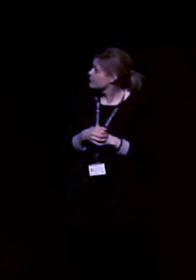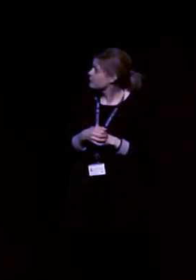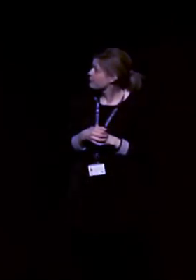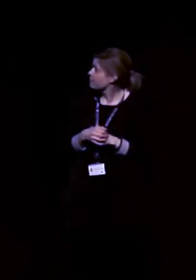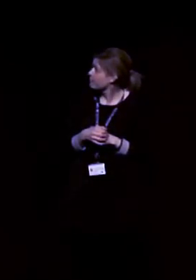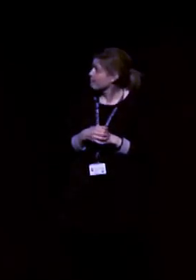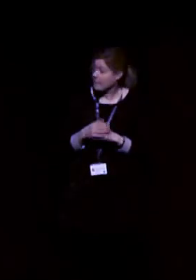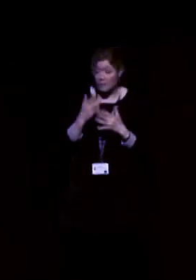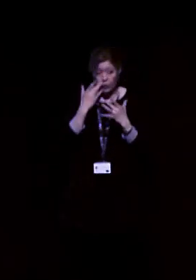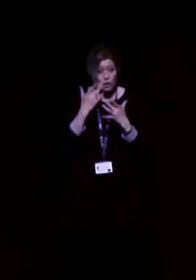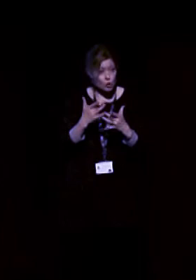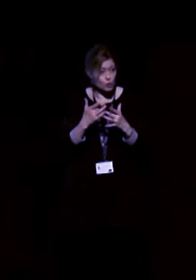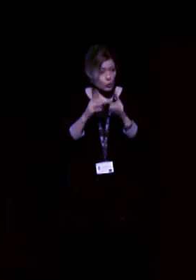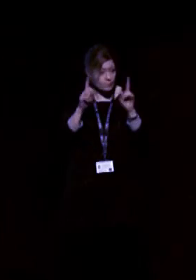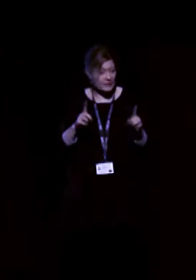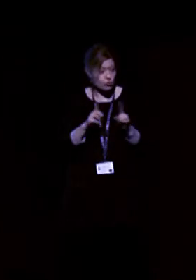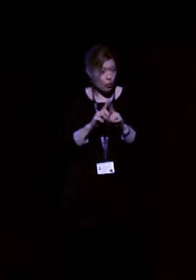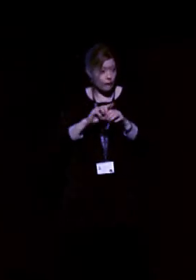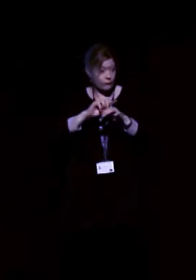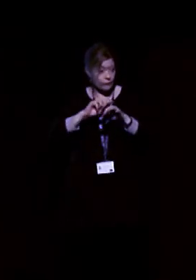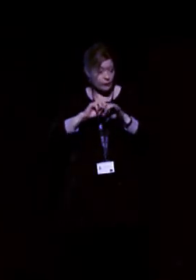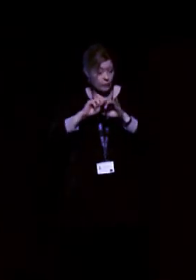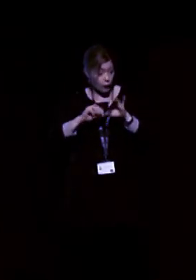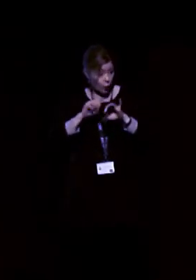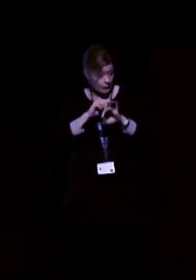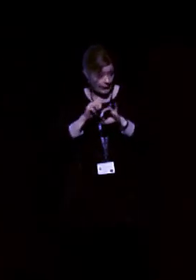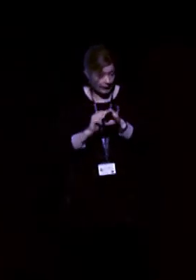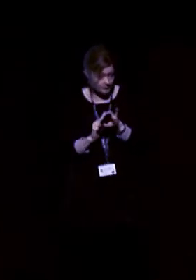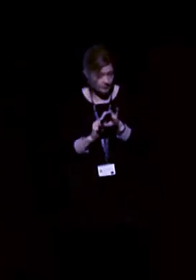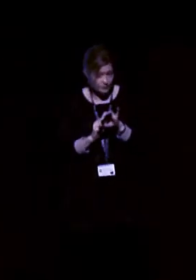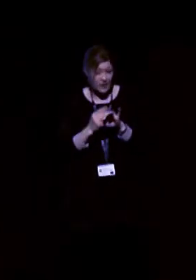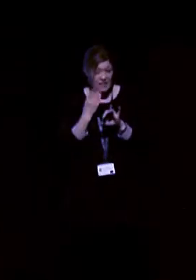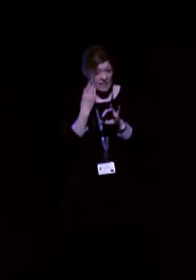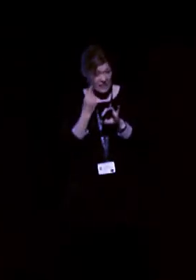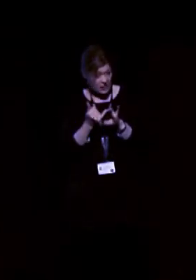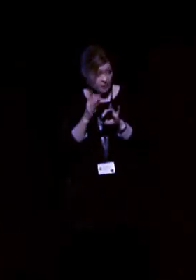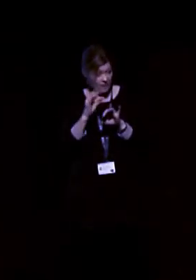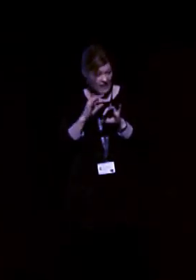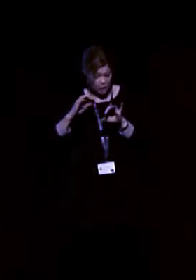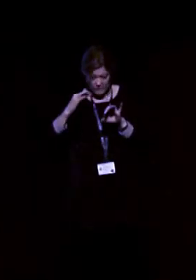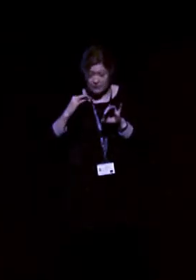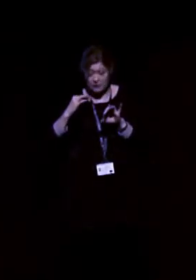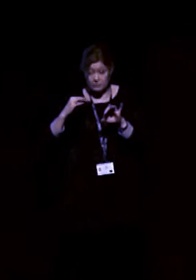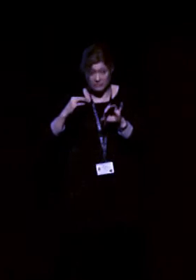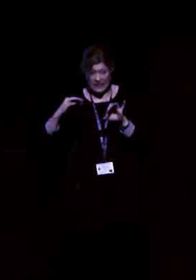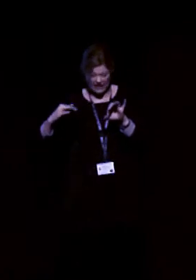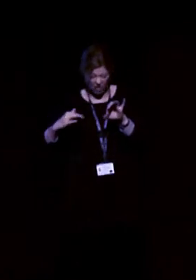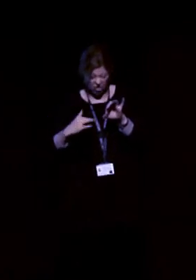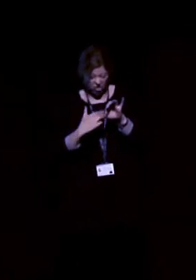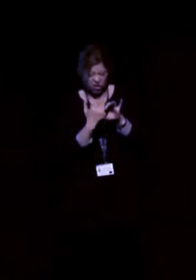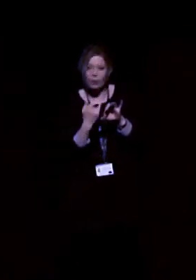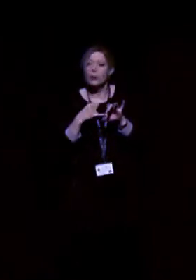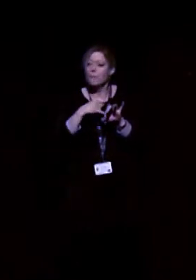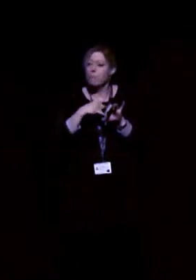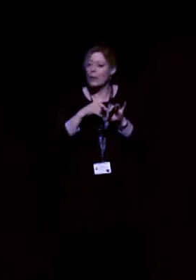cochlea, that some infections produce neurotoxins that can enter the inner ear and poison